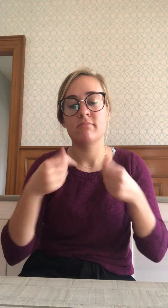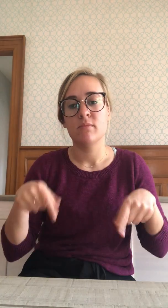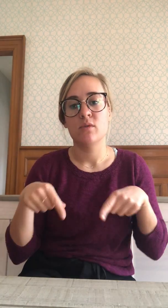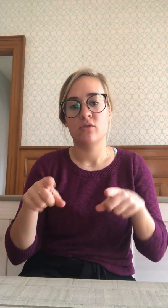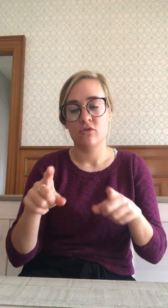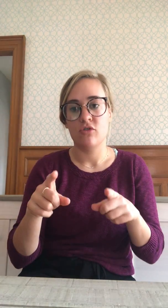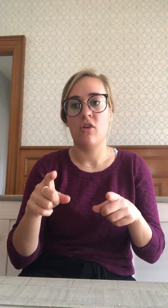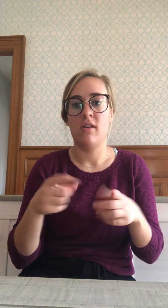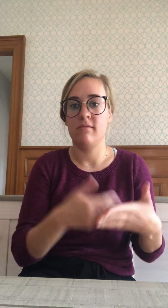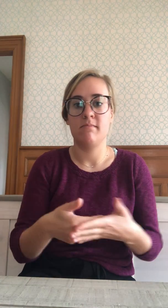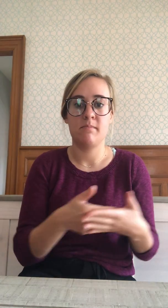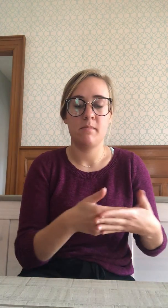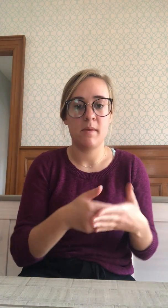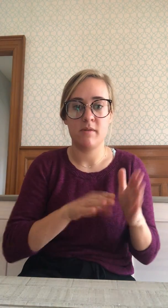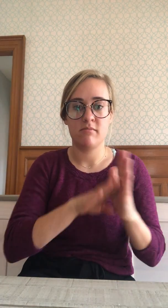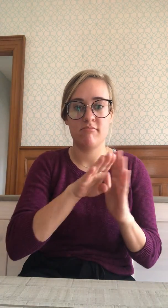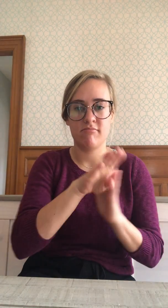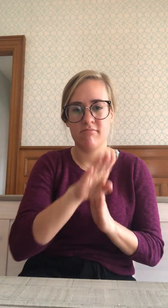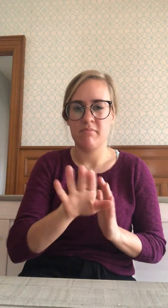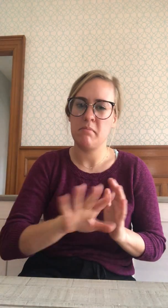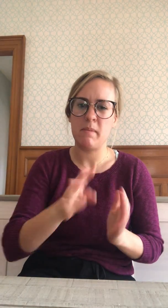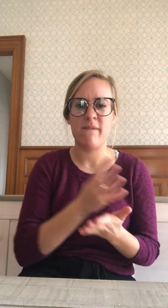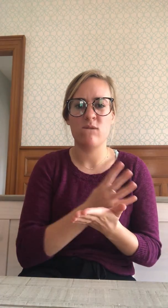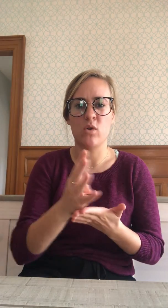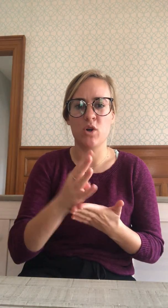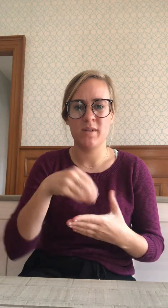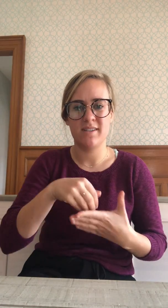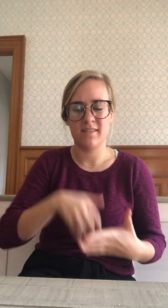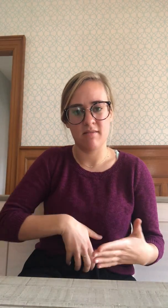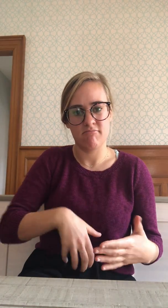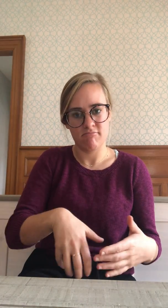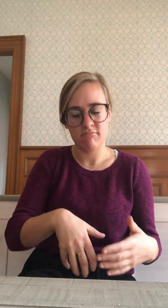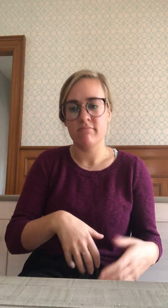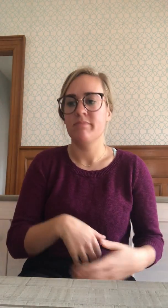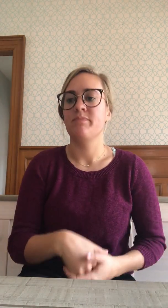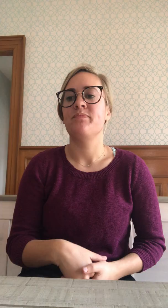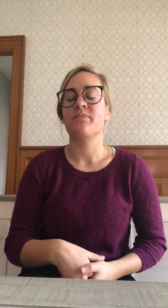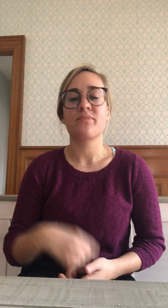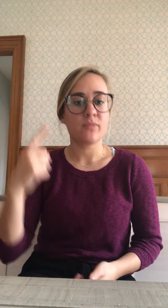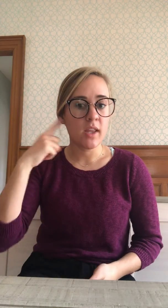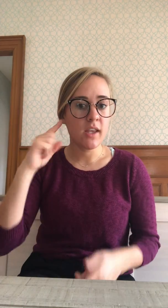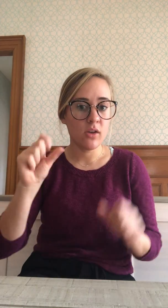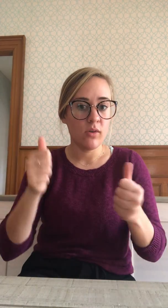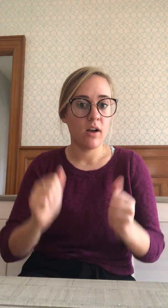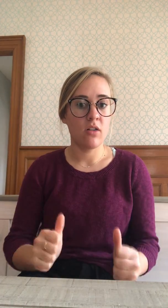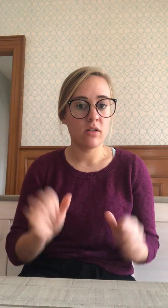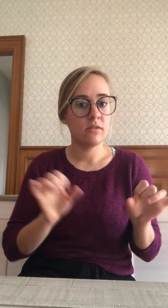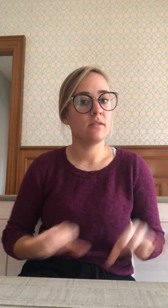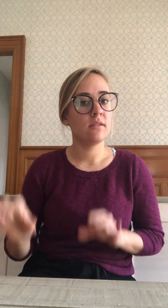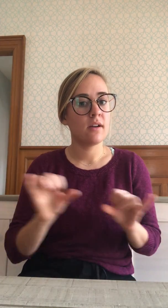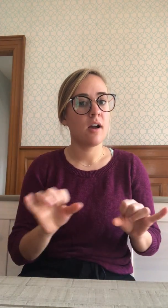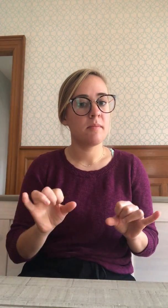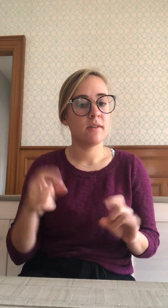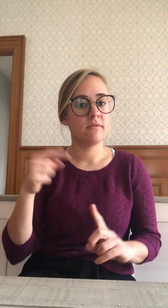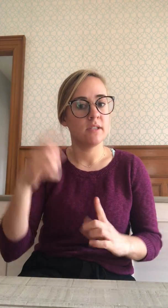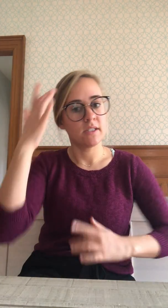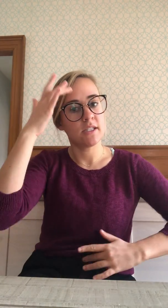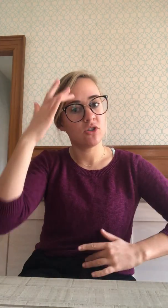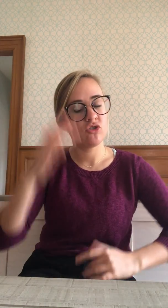on, approximately 4 weeks gestation. Hearing loss is common in this condition. However,